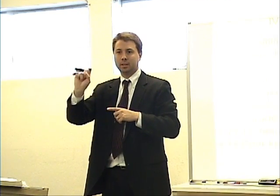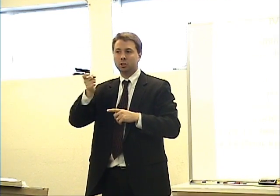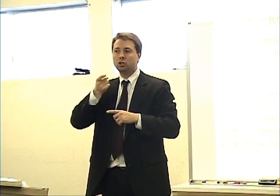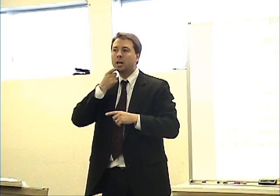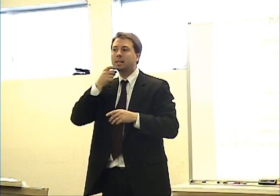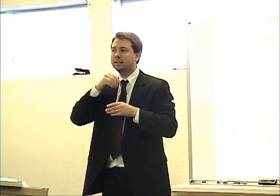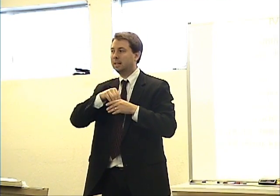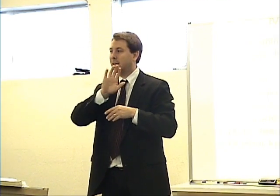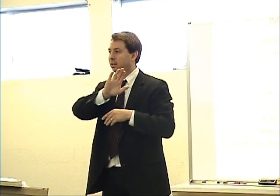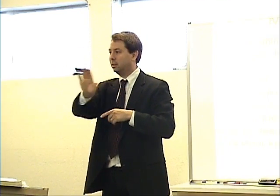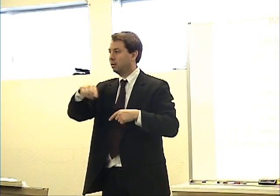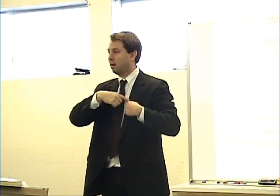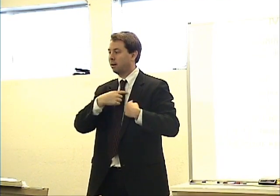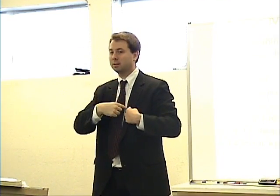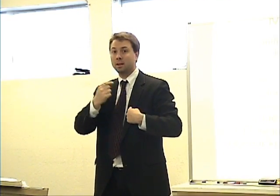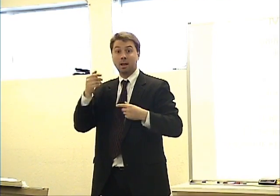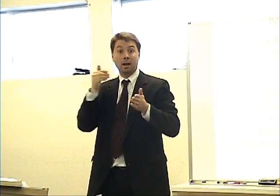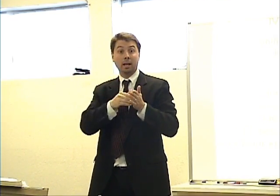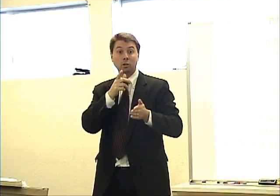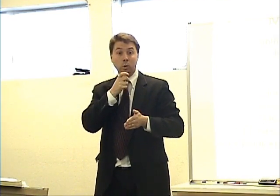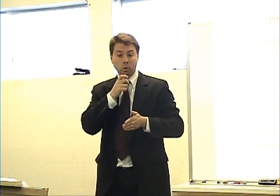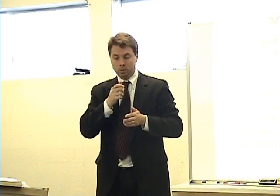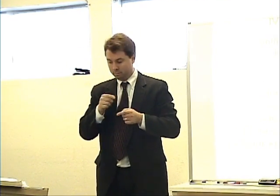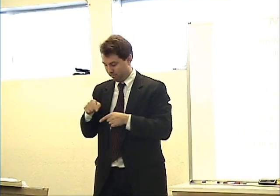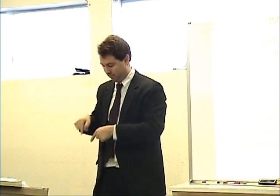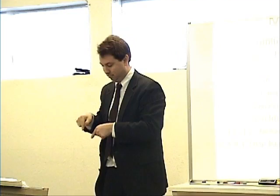and jealousy in their hearts.